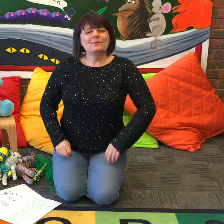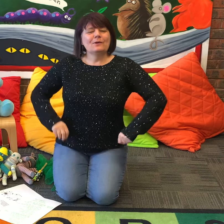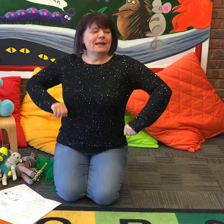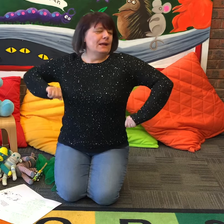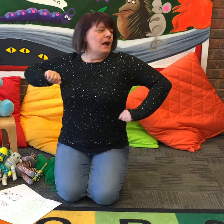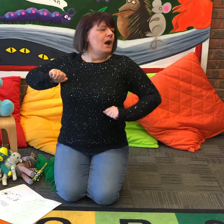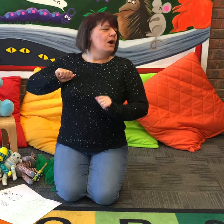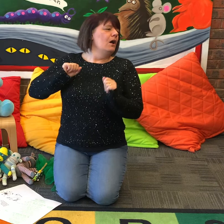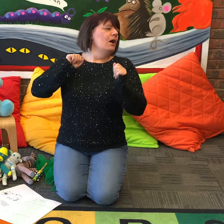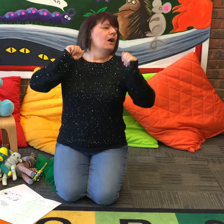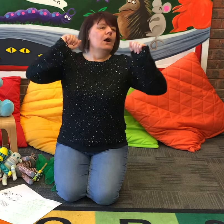morning